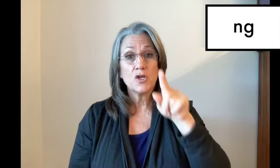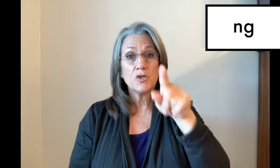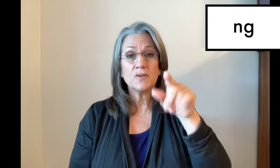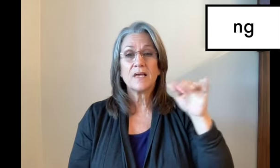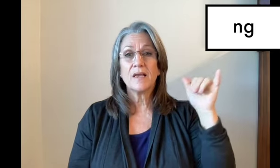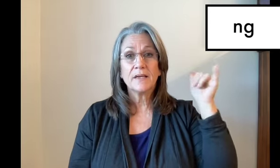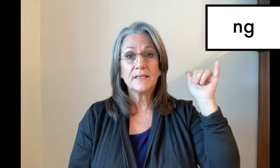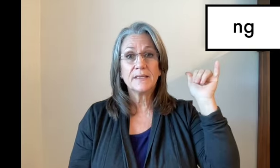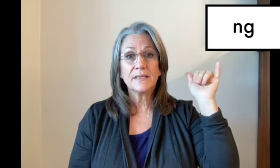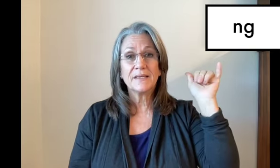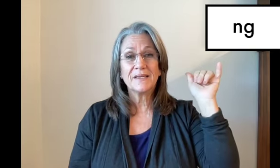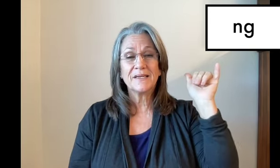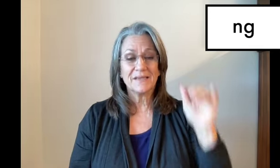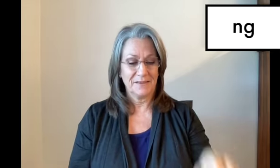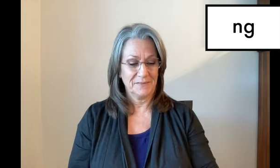You say